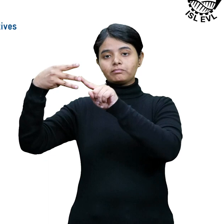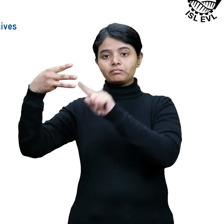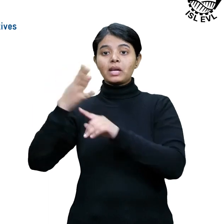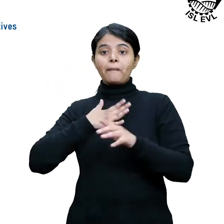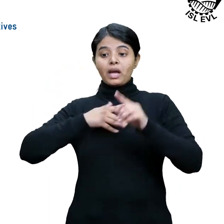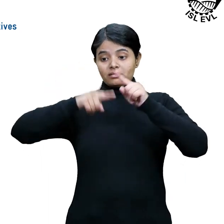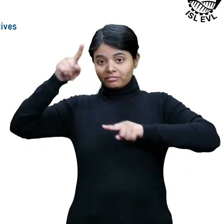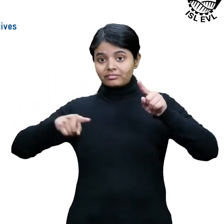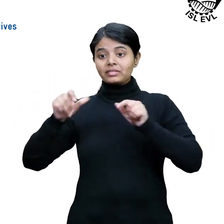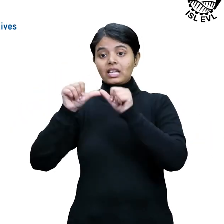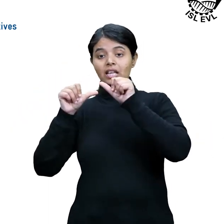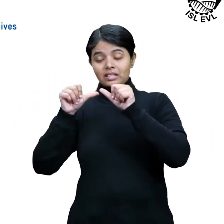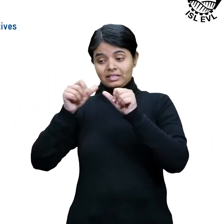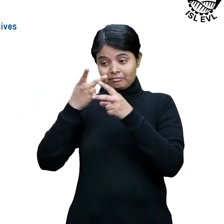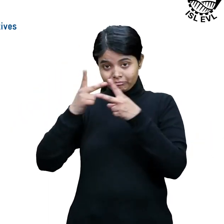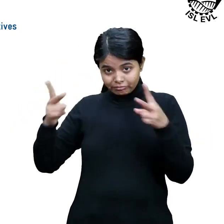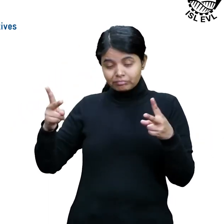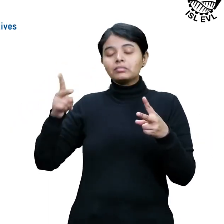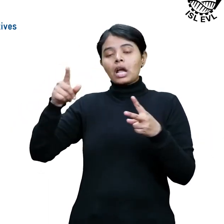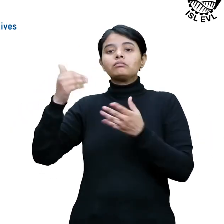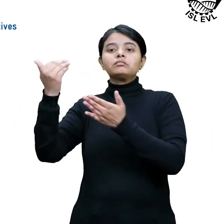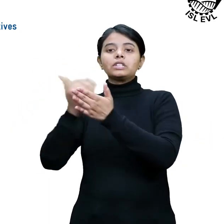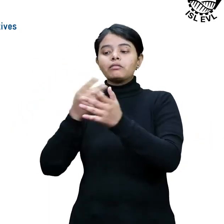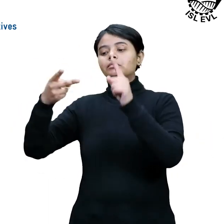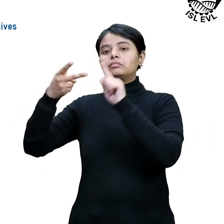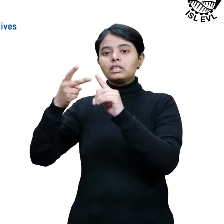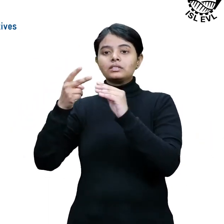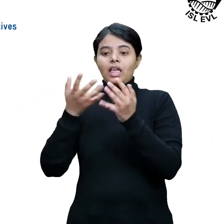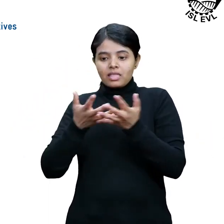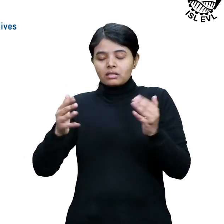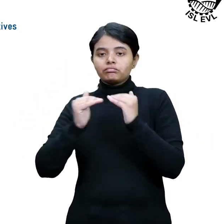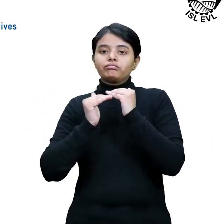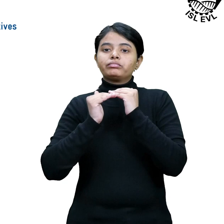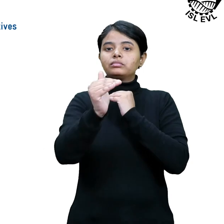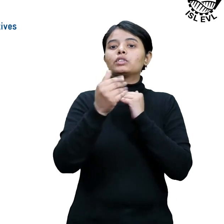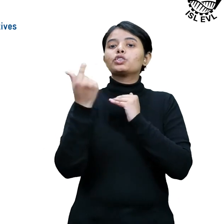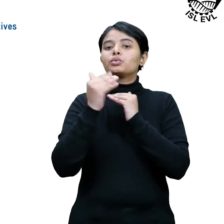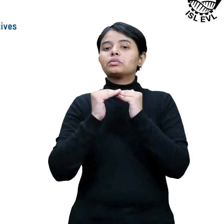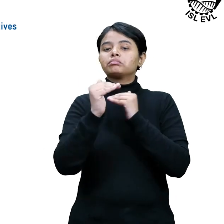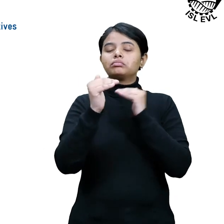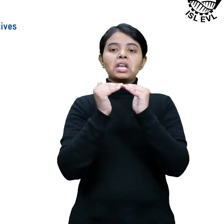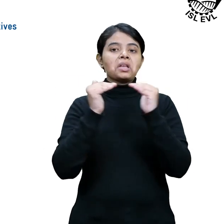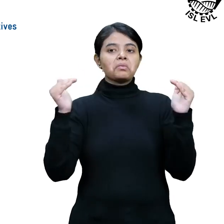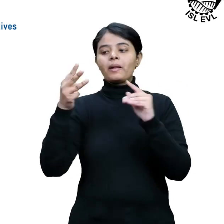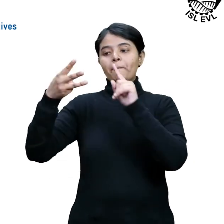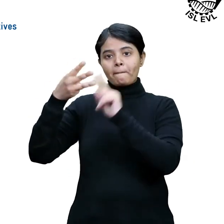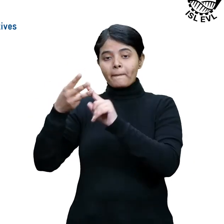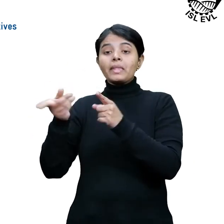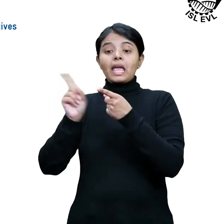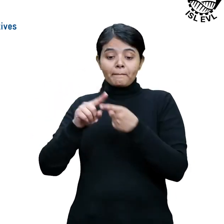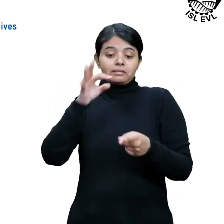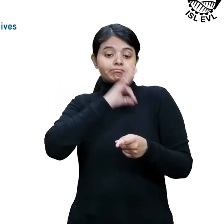the conservation of biological diversity, the sustainable use of its components, and the fair and